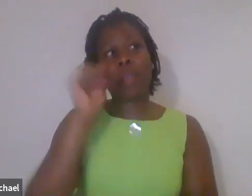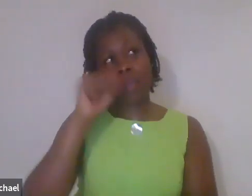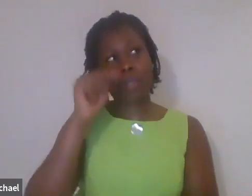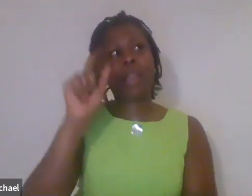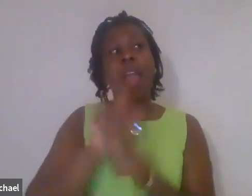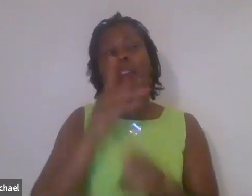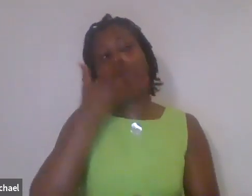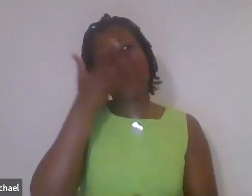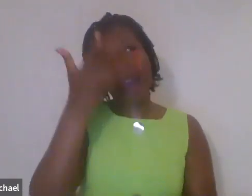Yes,